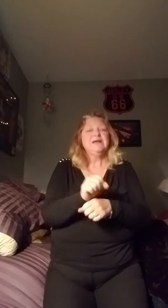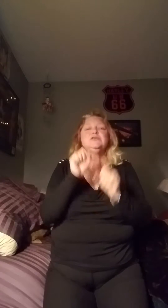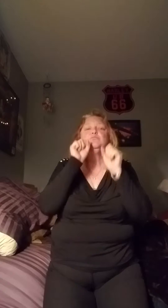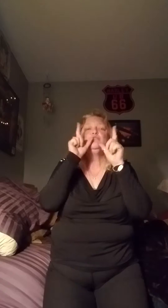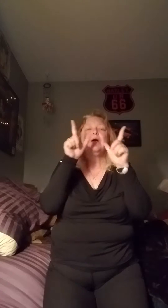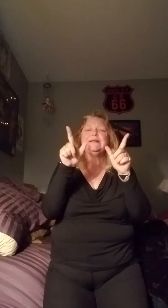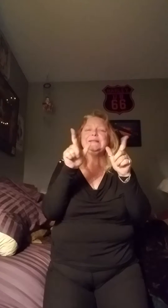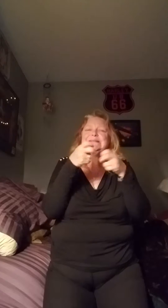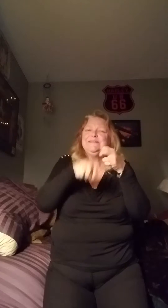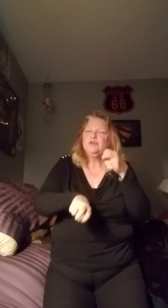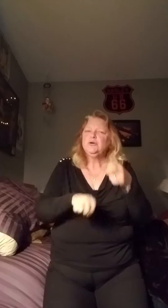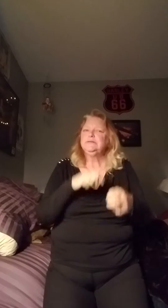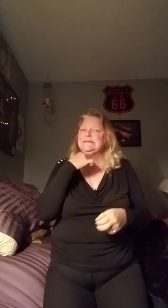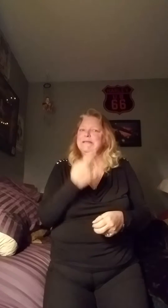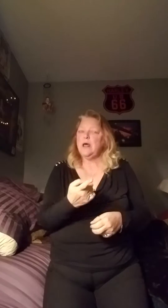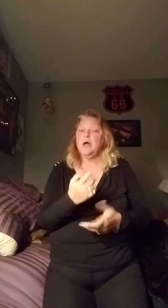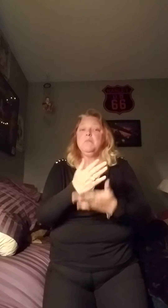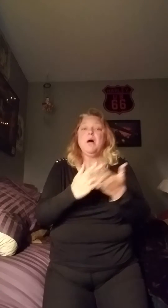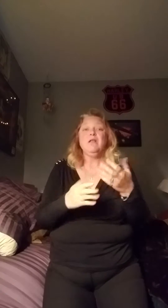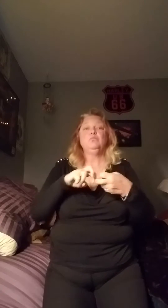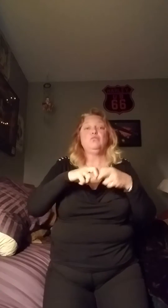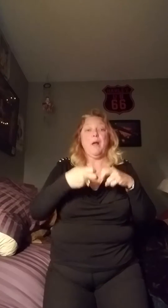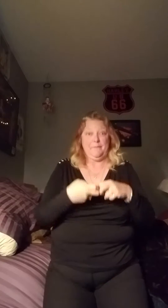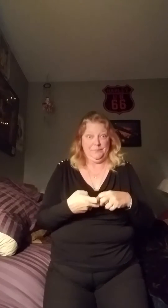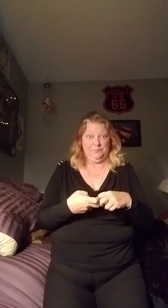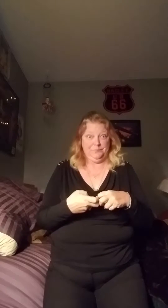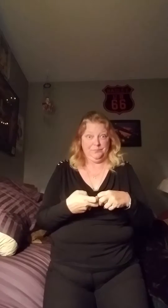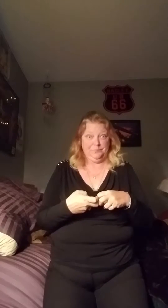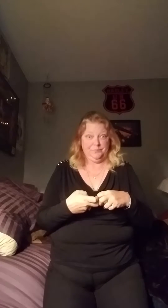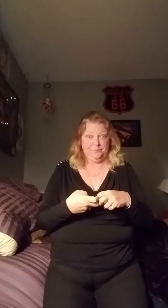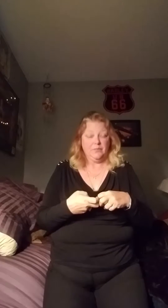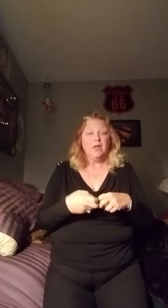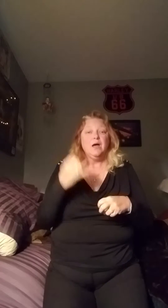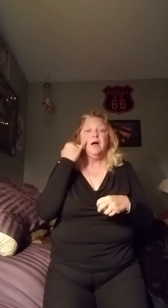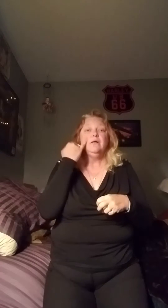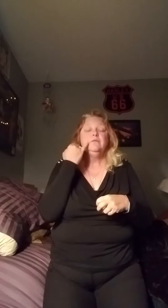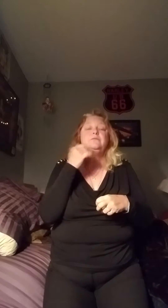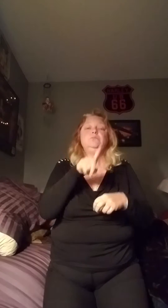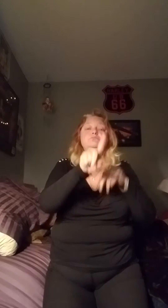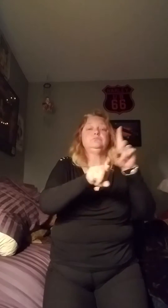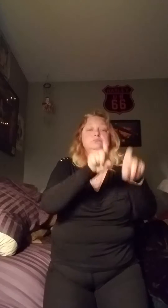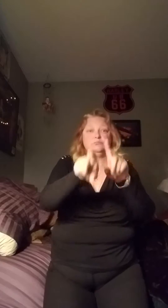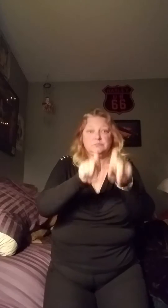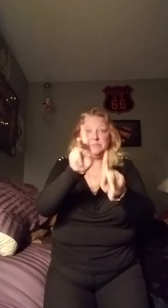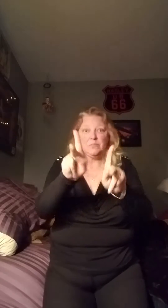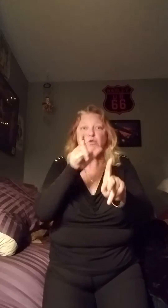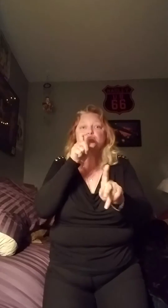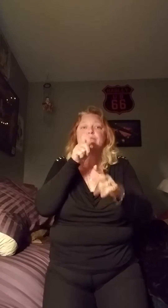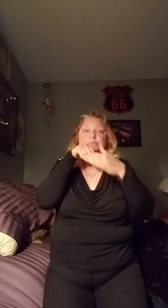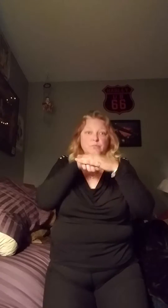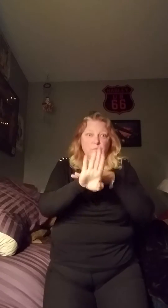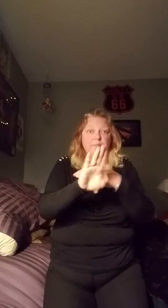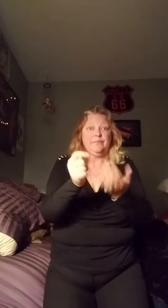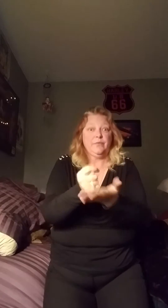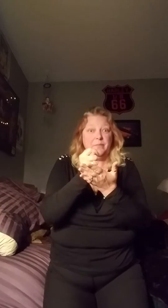tell. Part of the problem is, if you ask people who go into therapy, did you get better after